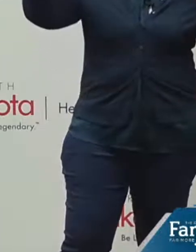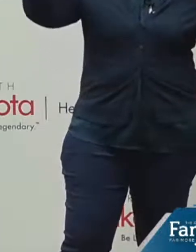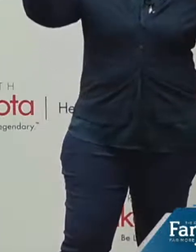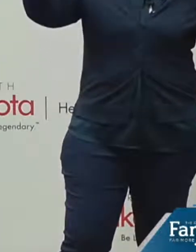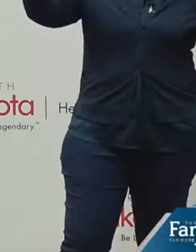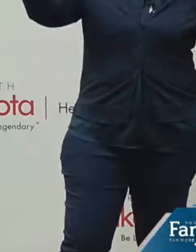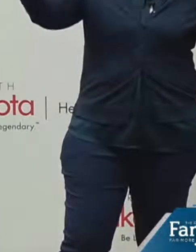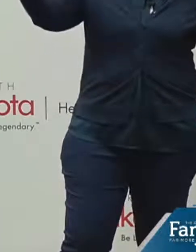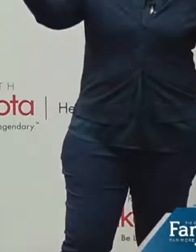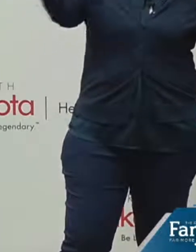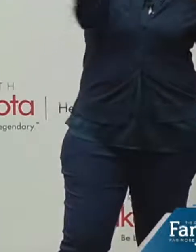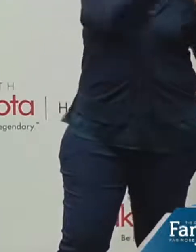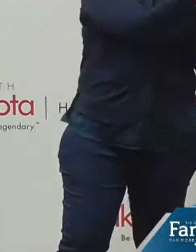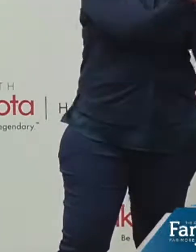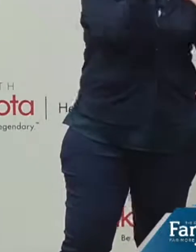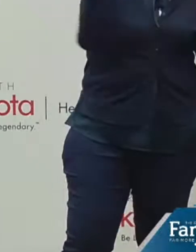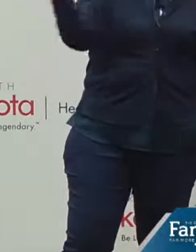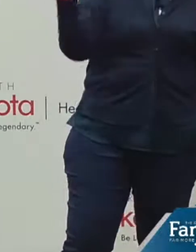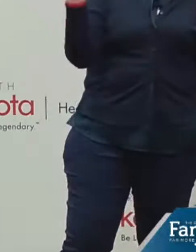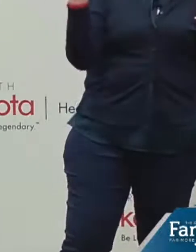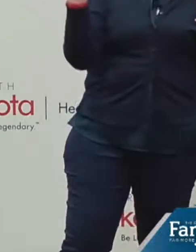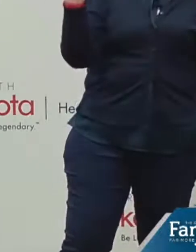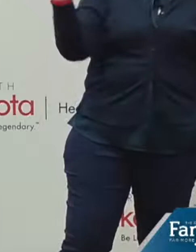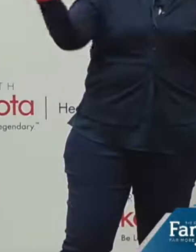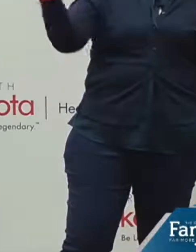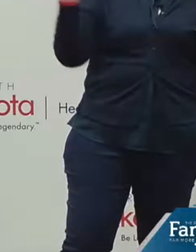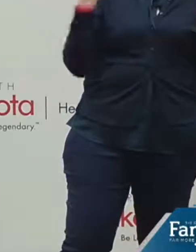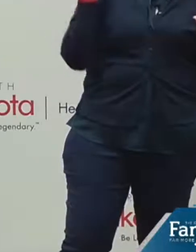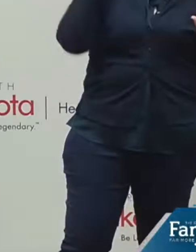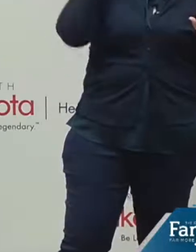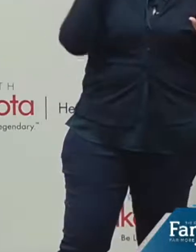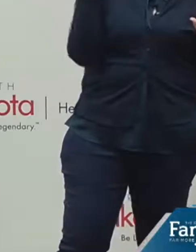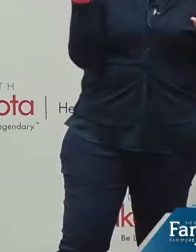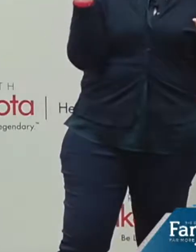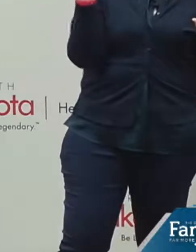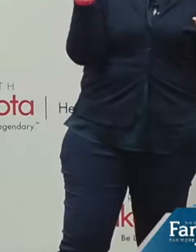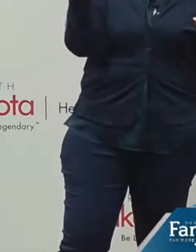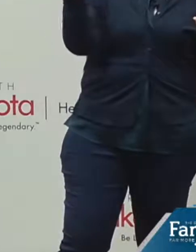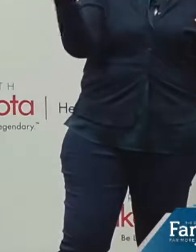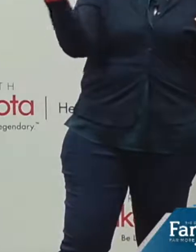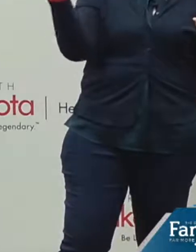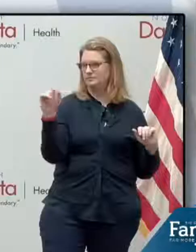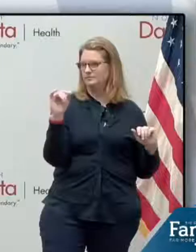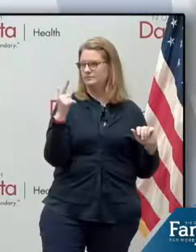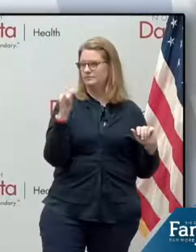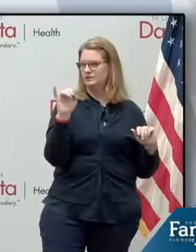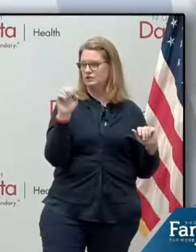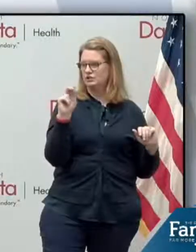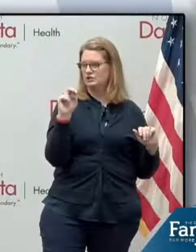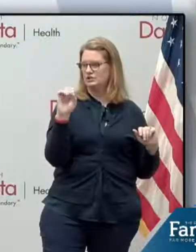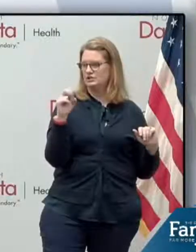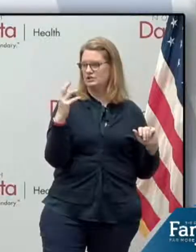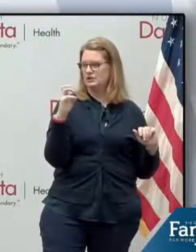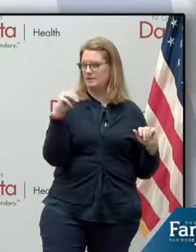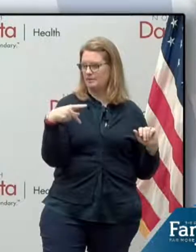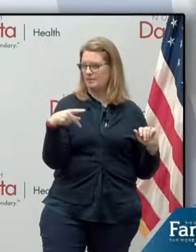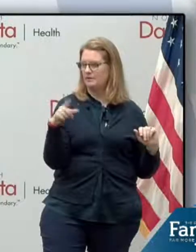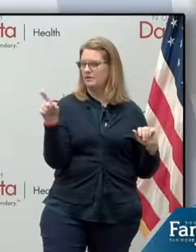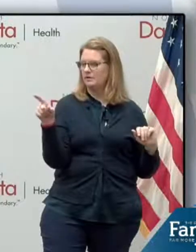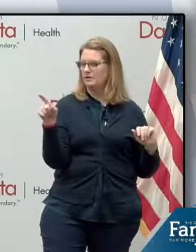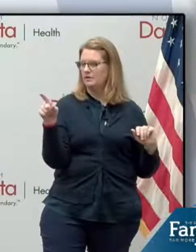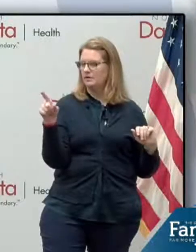start this way and work my way right to left. So go online, and then is it Maddie? Okay. Jean Shemp with Hometown Radio Group in